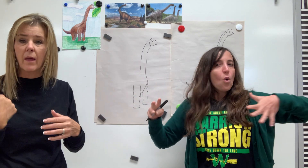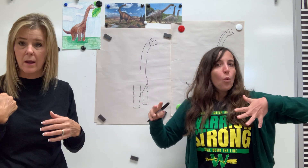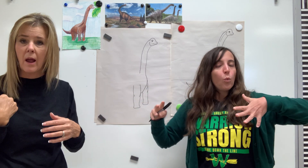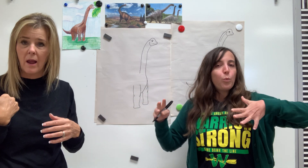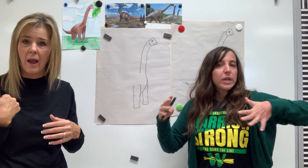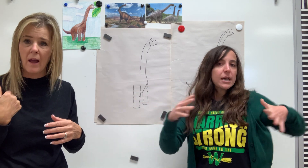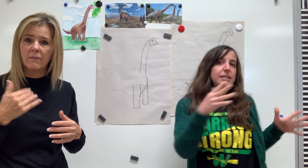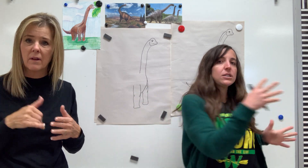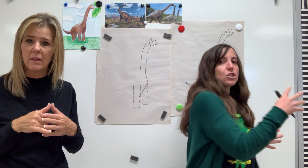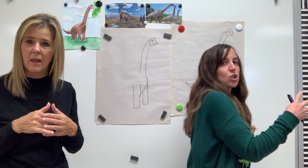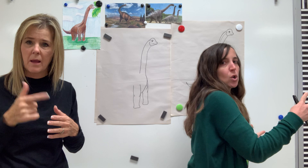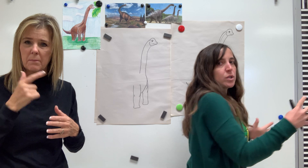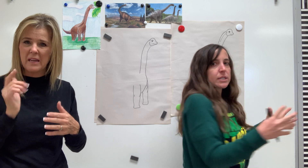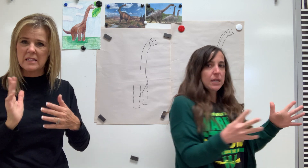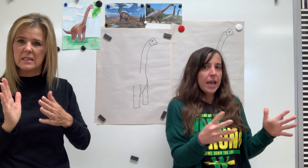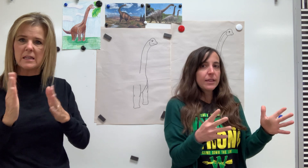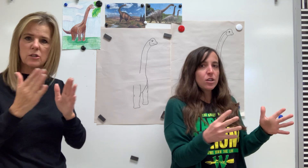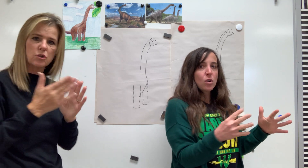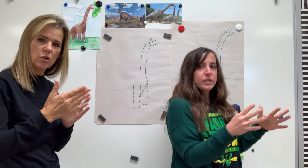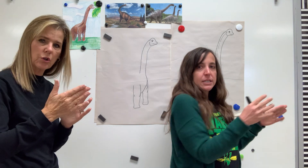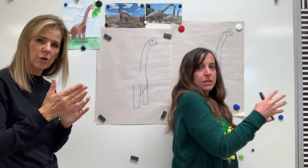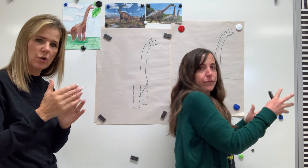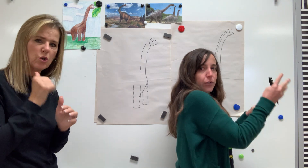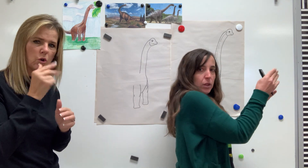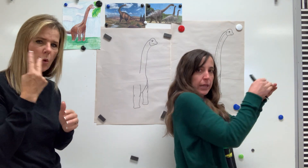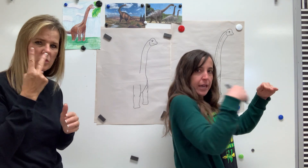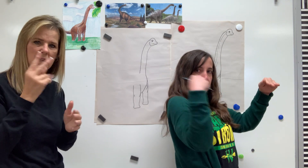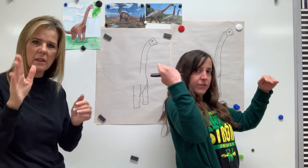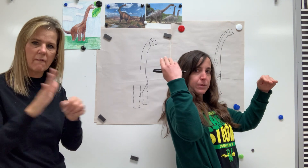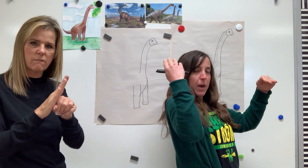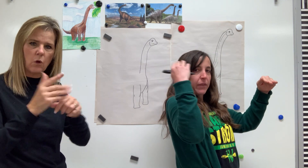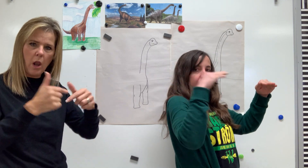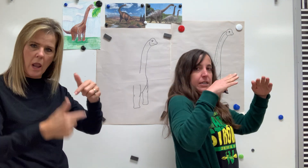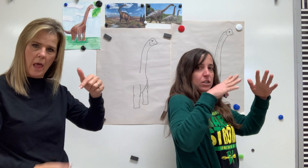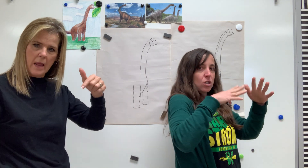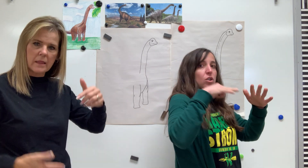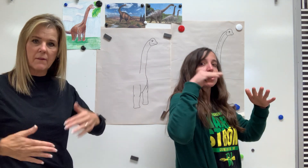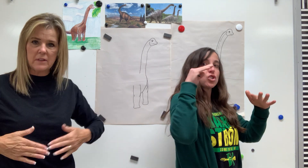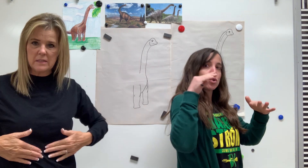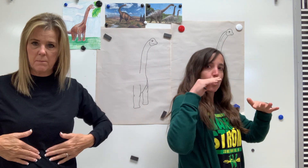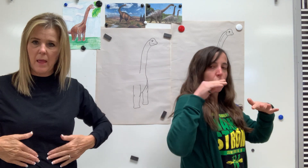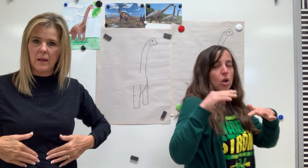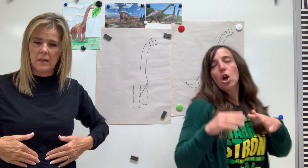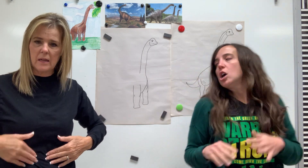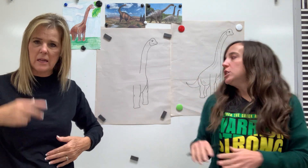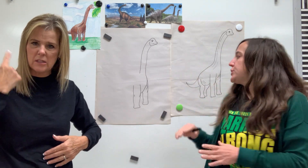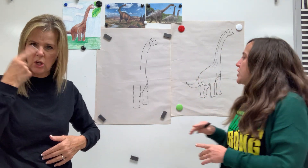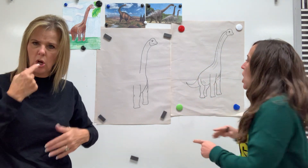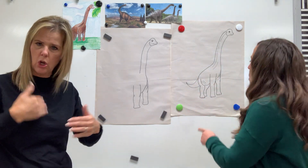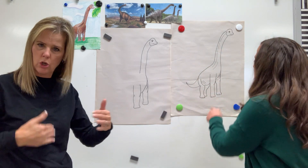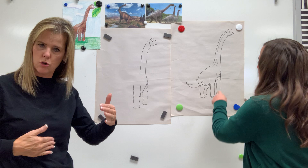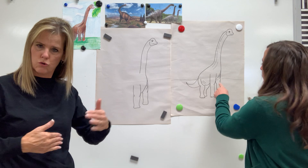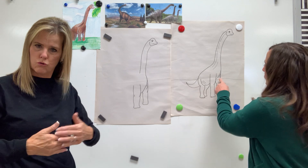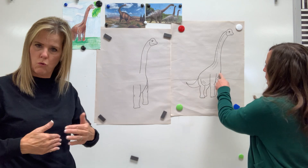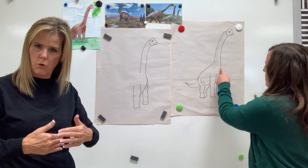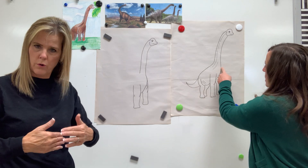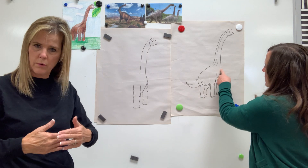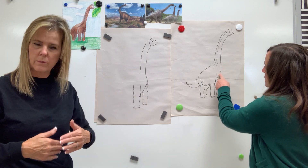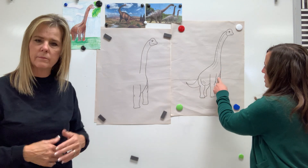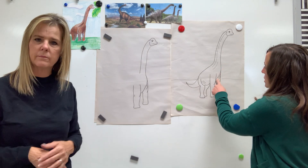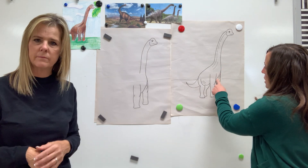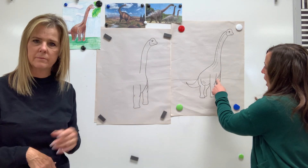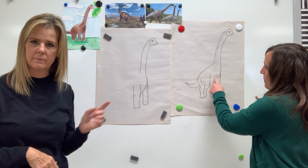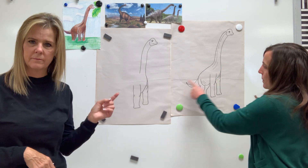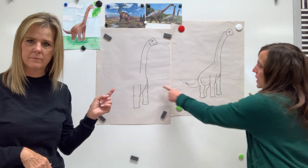huge. Because he's turned slightly, you don't see the full length of his belly, it's gonna look shorter. So I'm